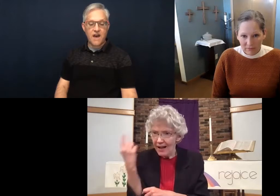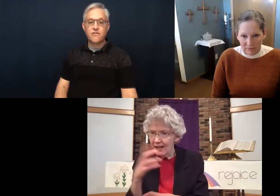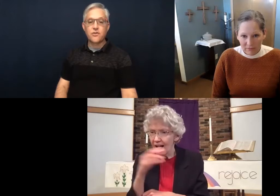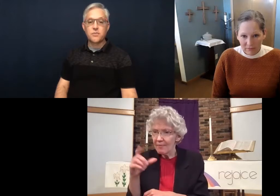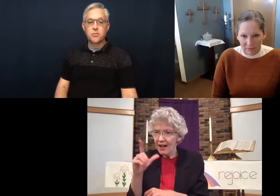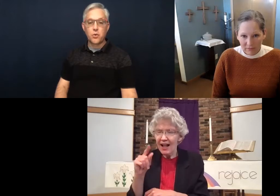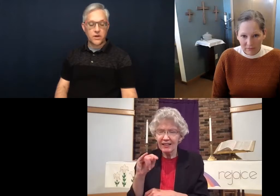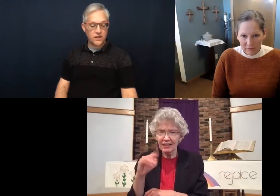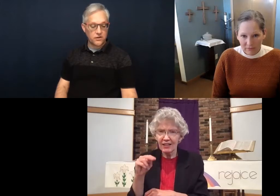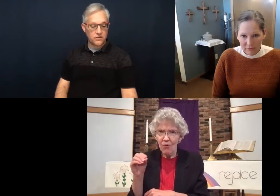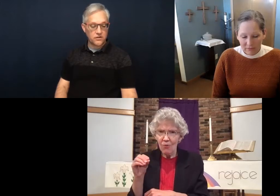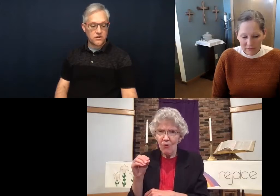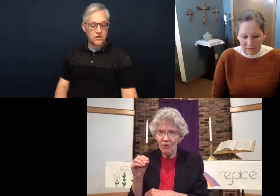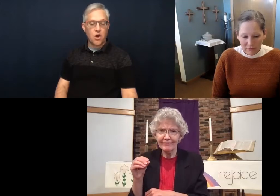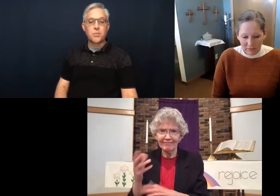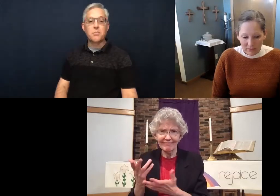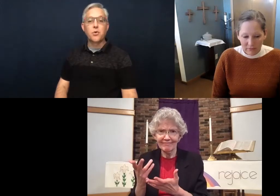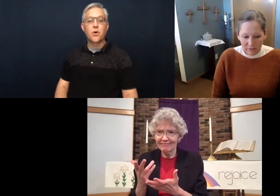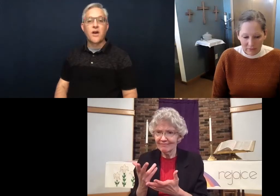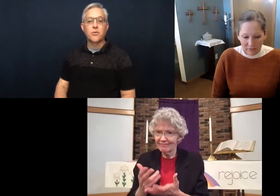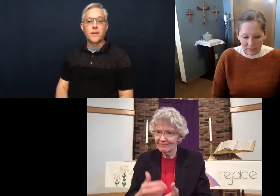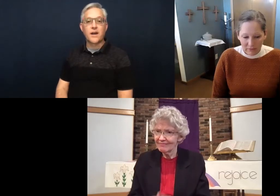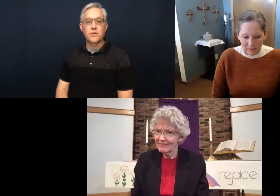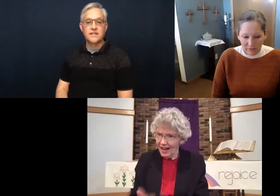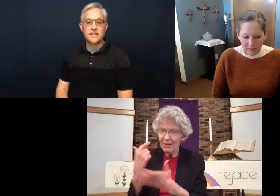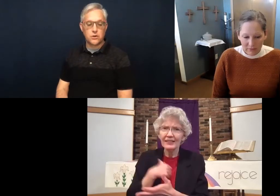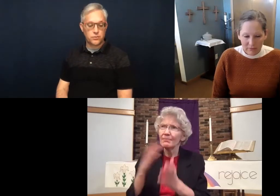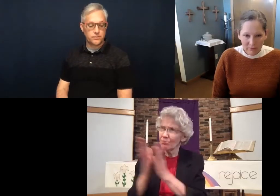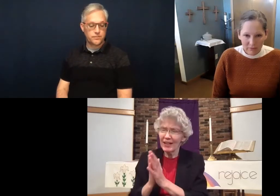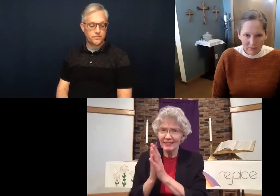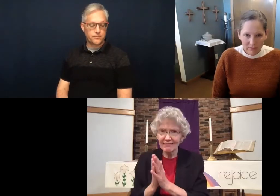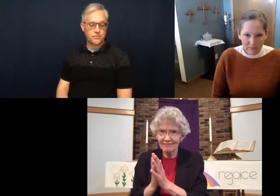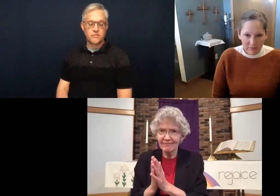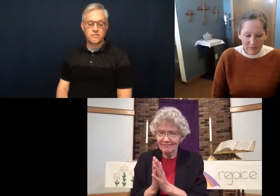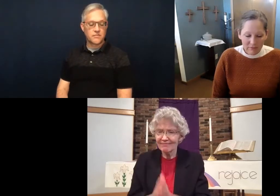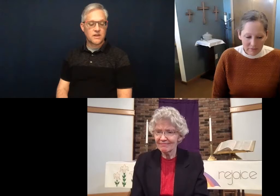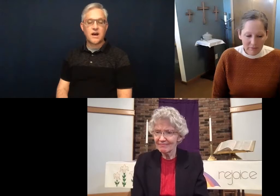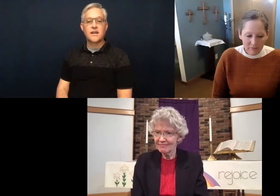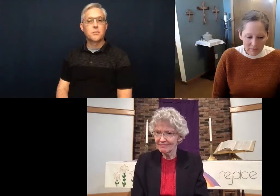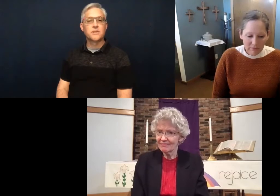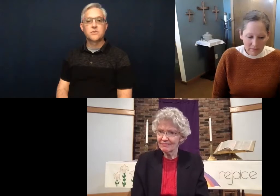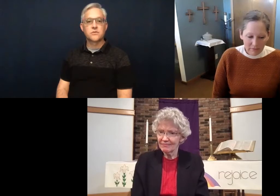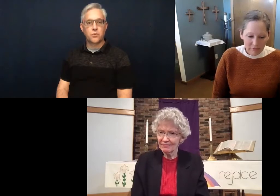of those people who were killed are people who are either Black or Latino. God help us, we